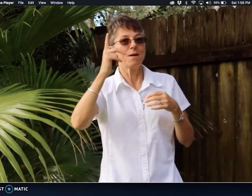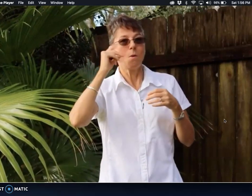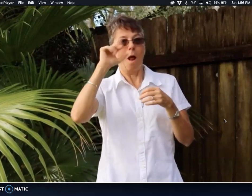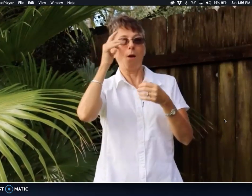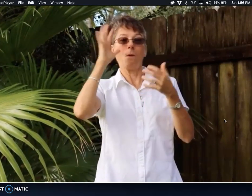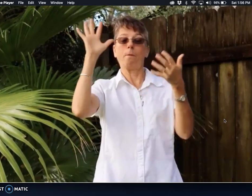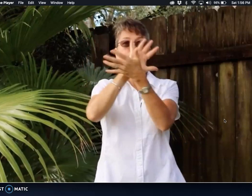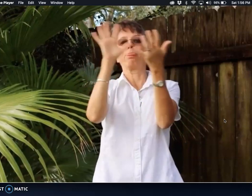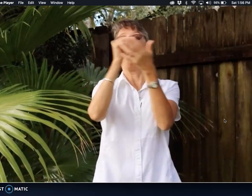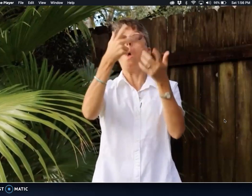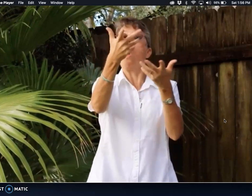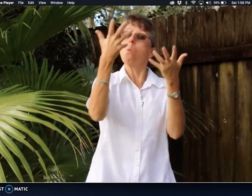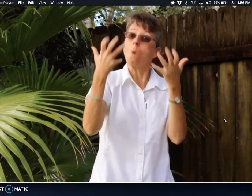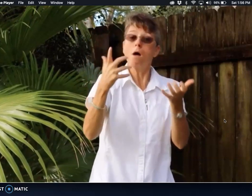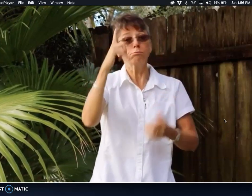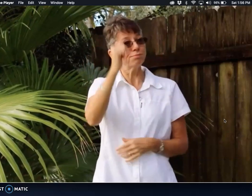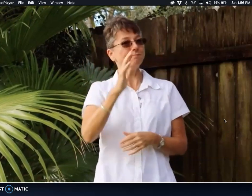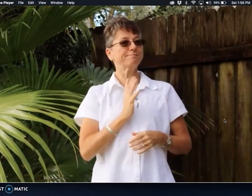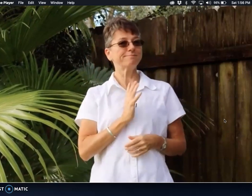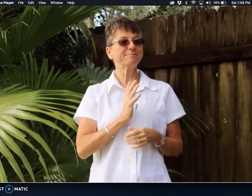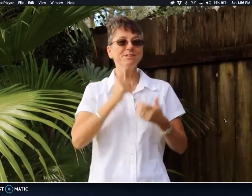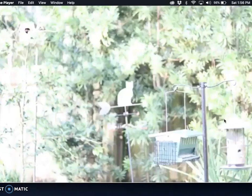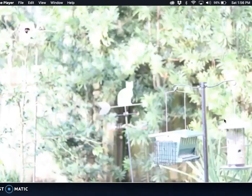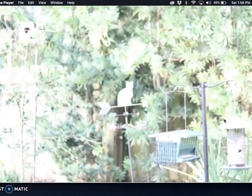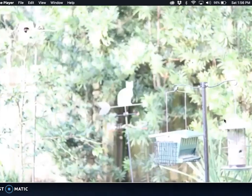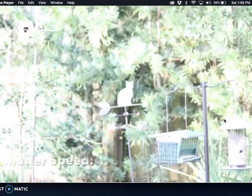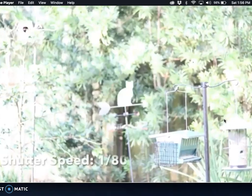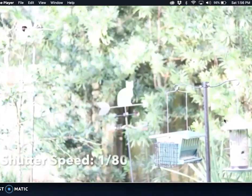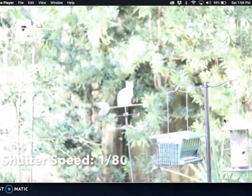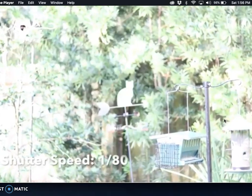That might be good for taking pictures of water and streams.